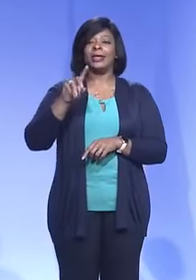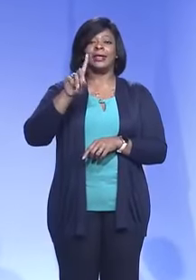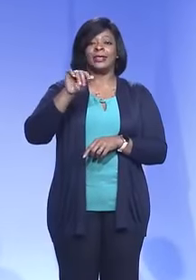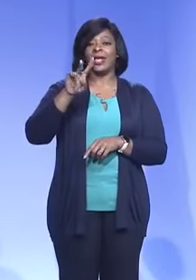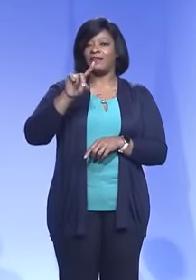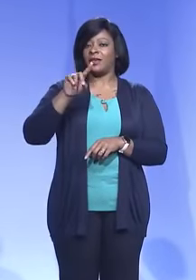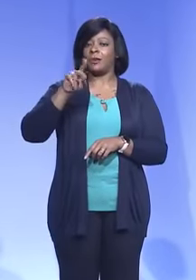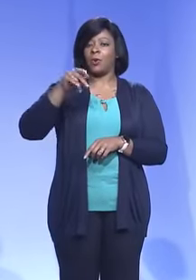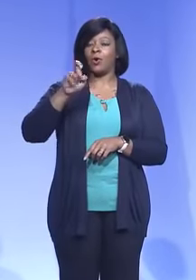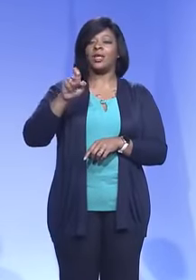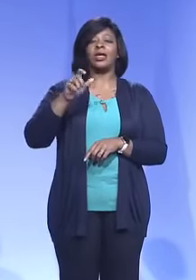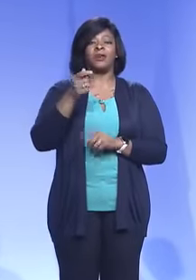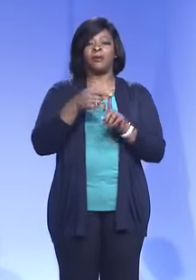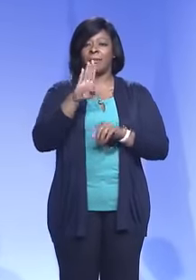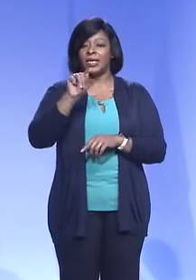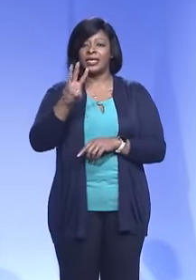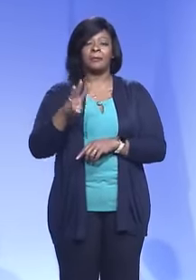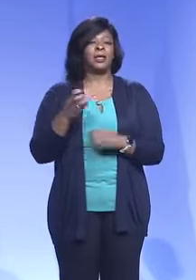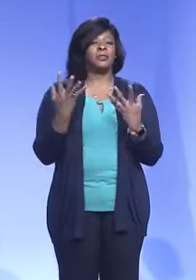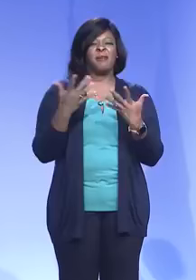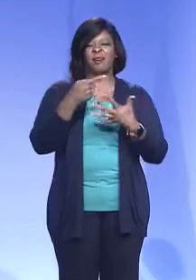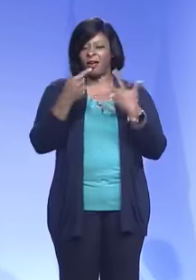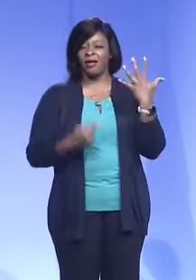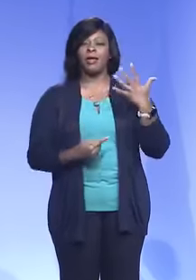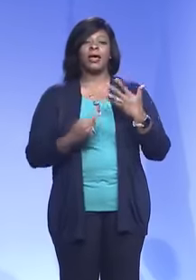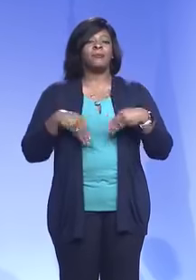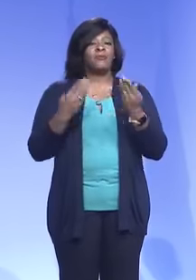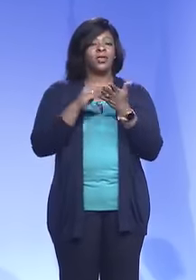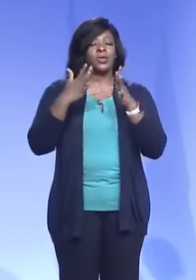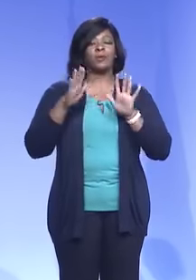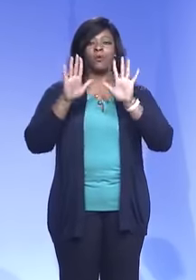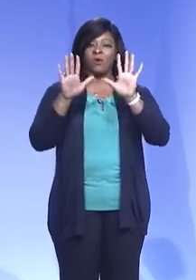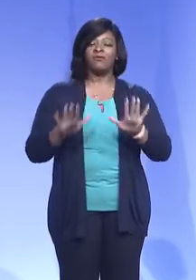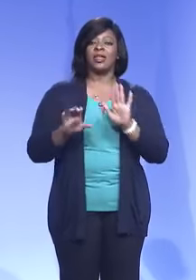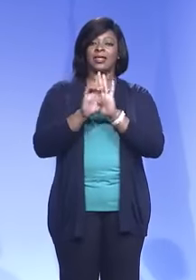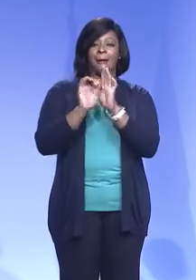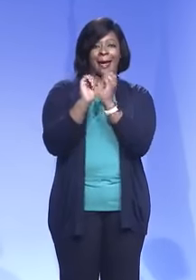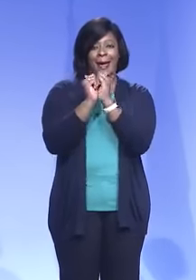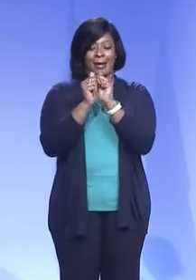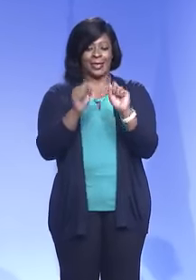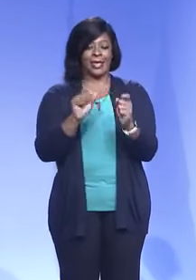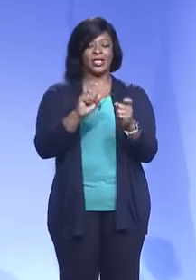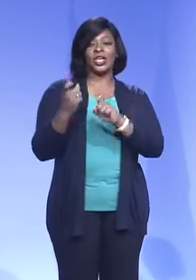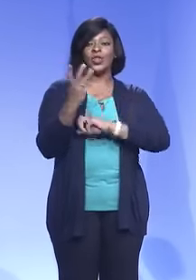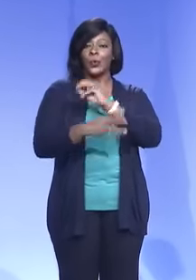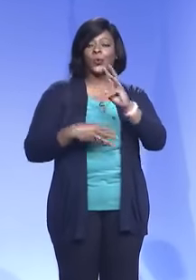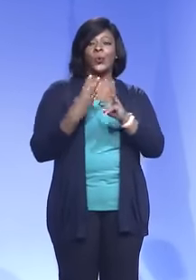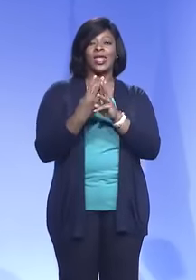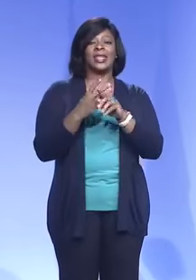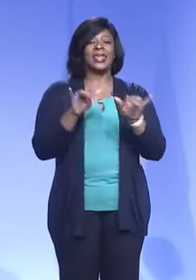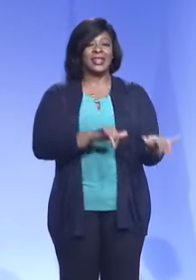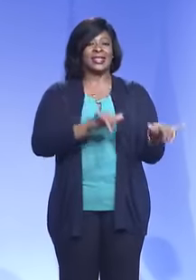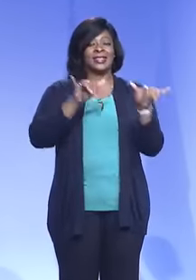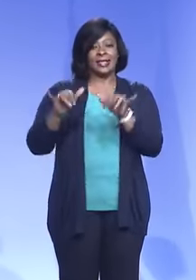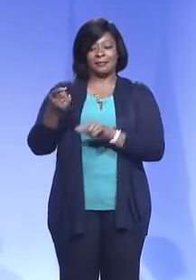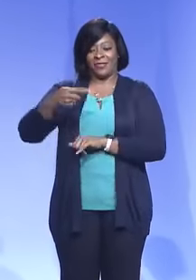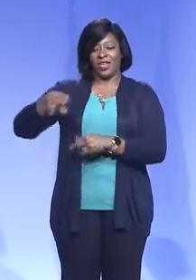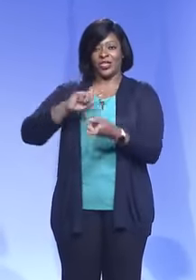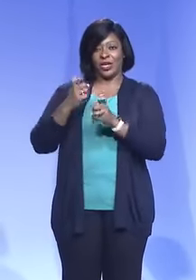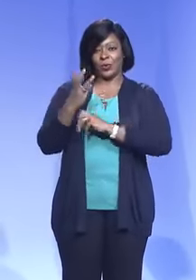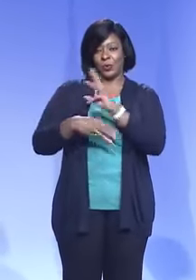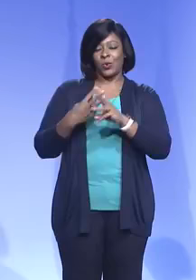others that provide for our students a great example of how to change the world the same way that they have changed